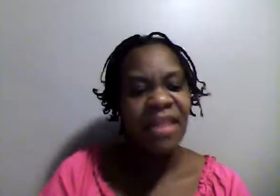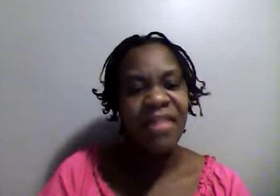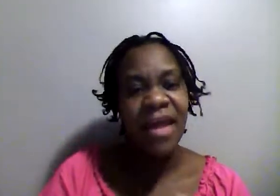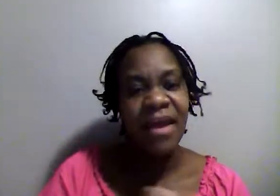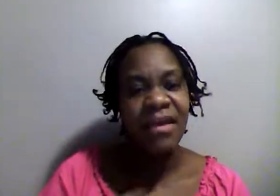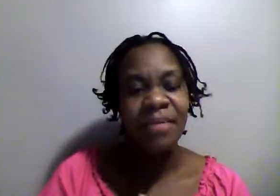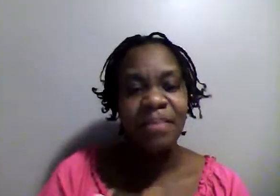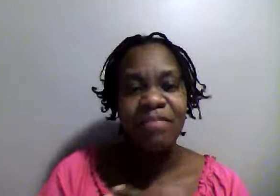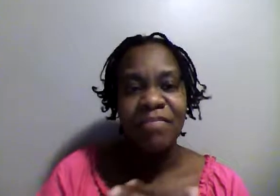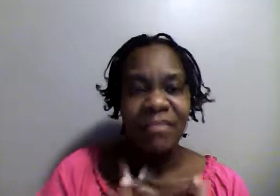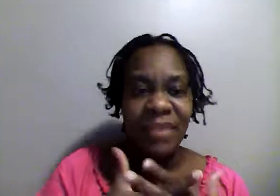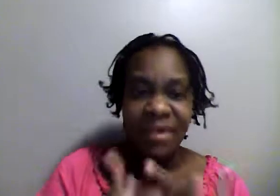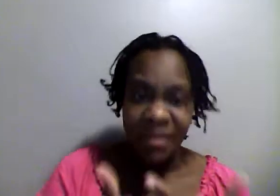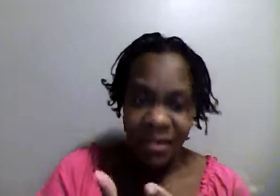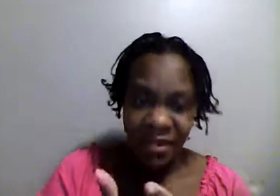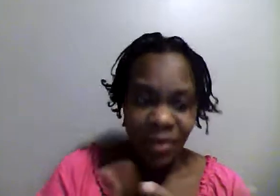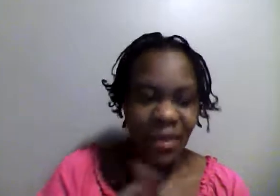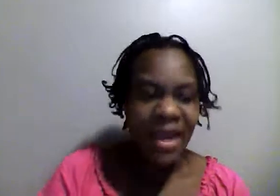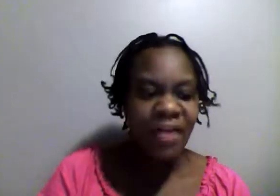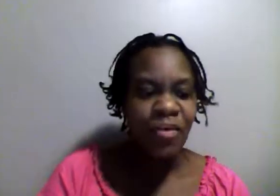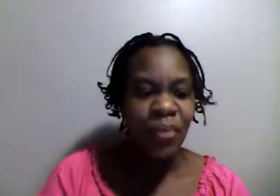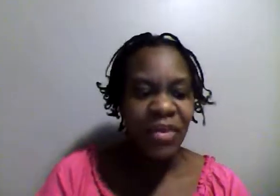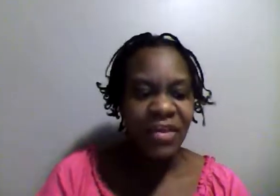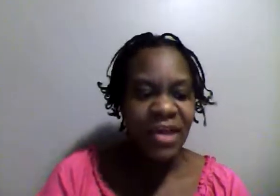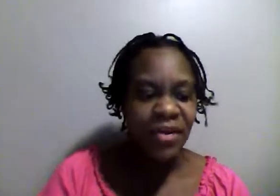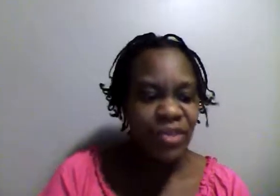then you will end up with yellow shoulder.